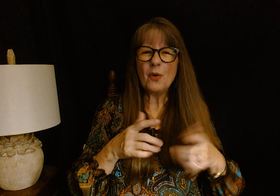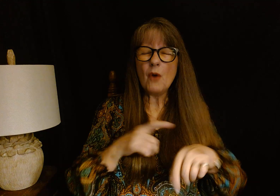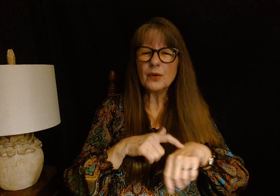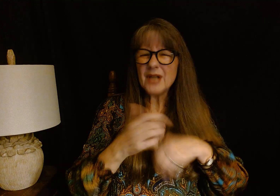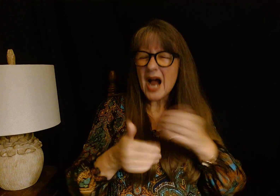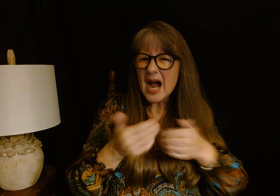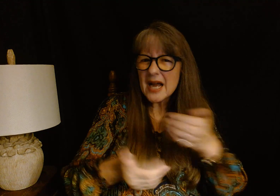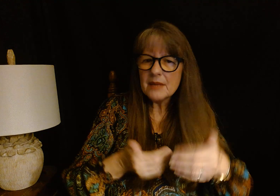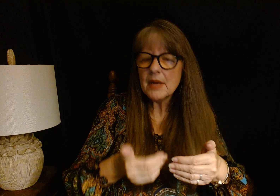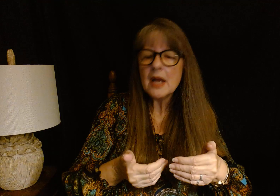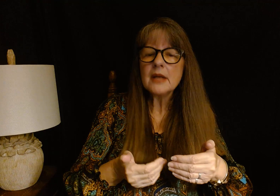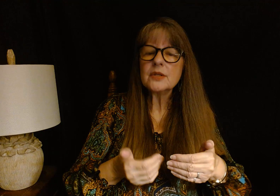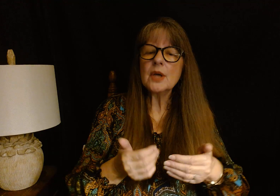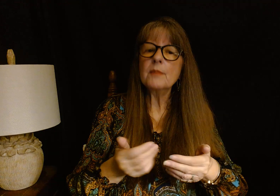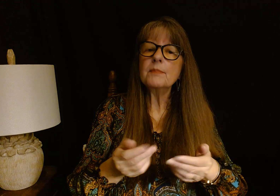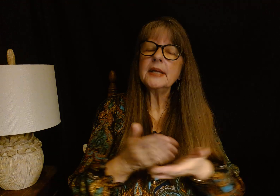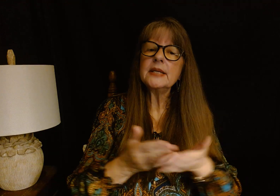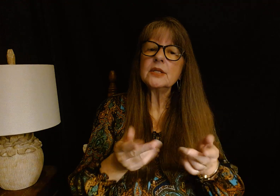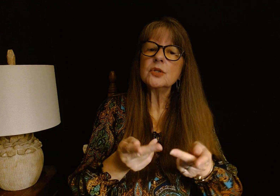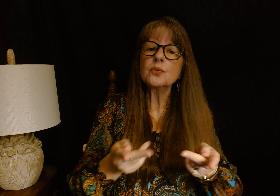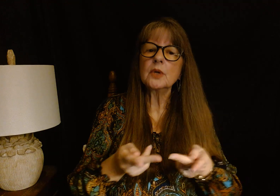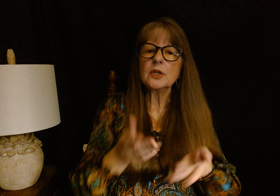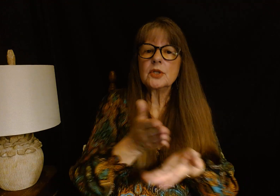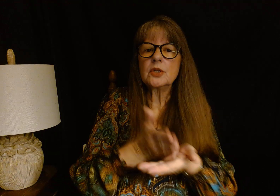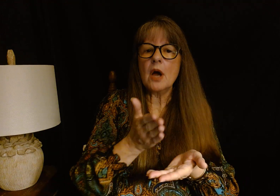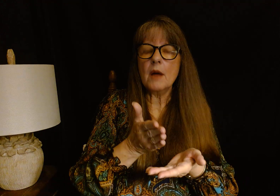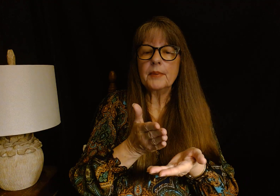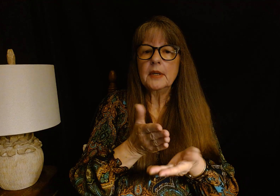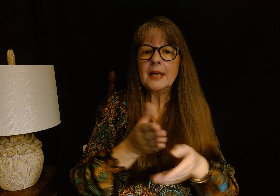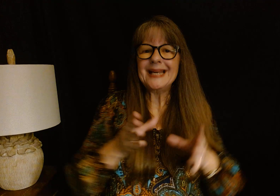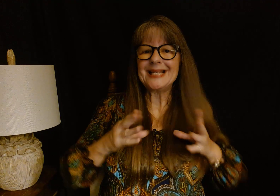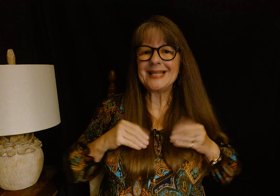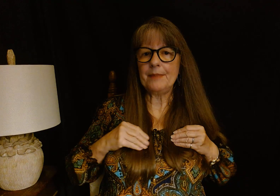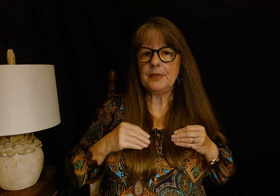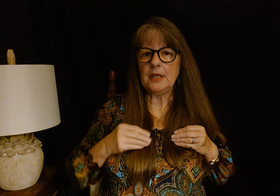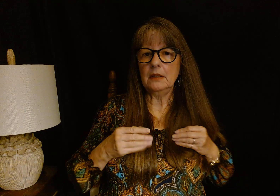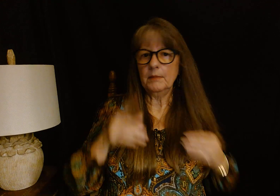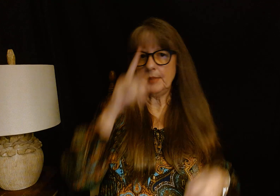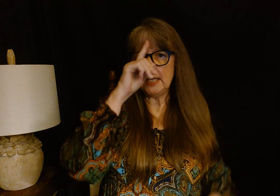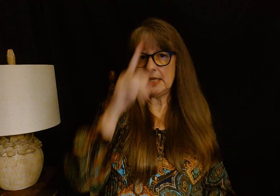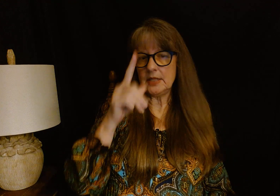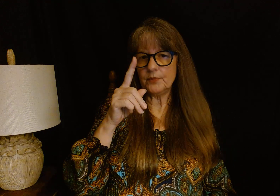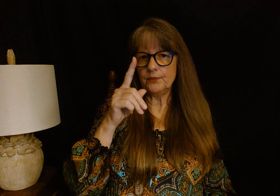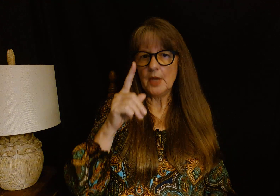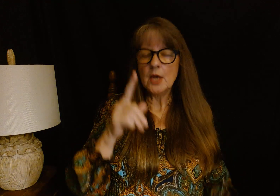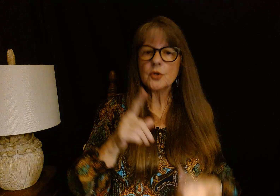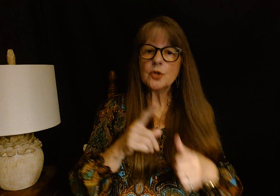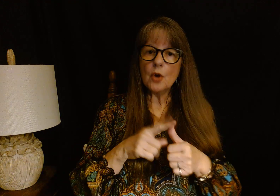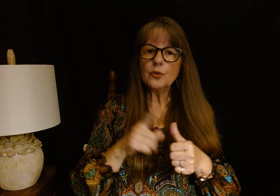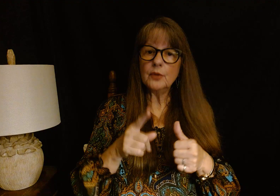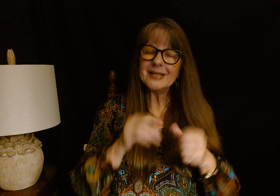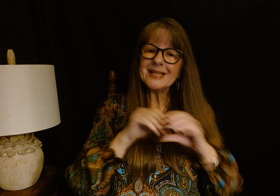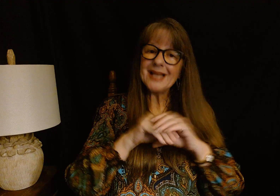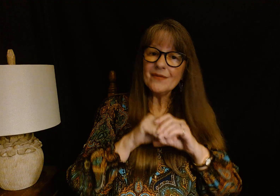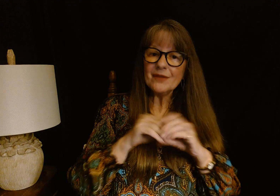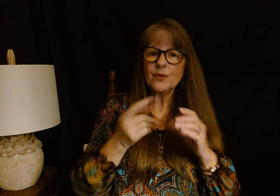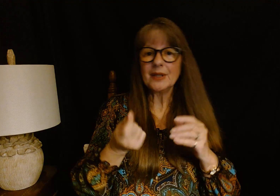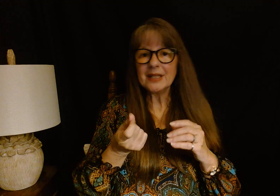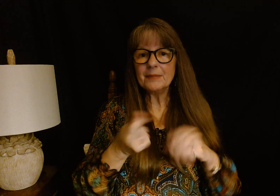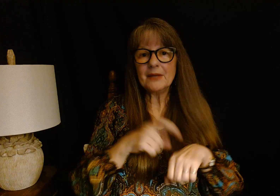over time, some places we're going to stop accepting pennies. So you can save it for a little bit of